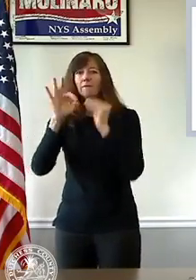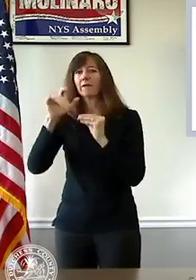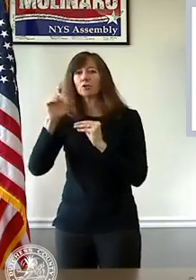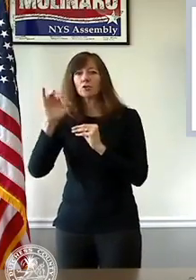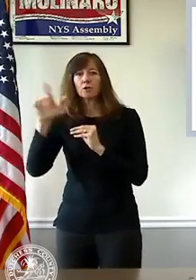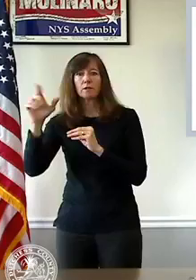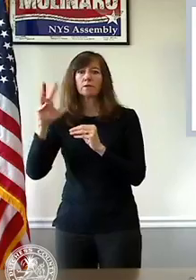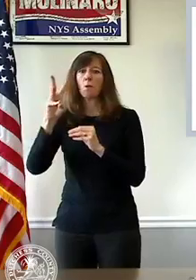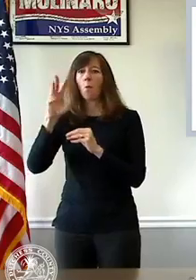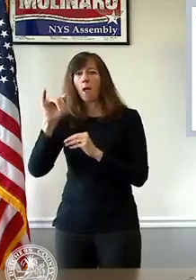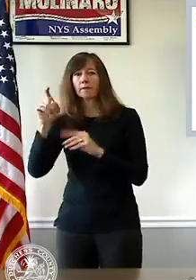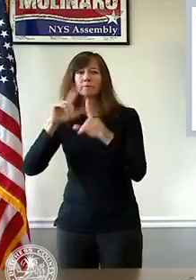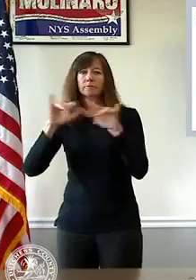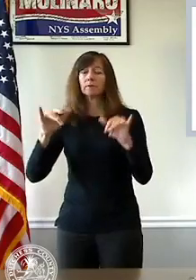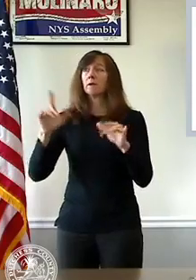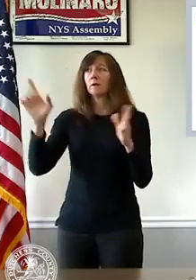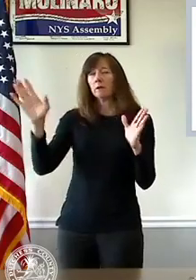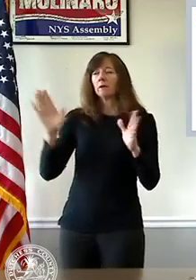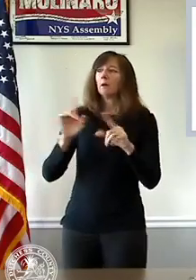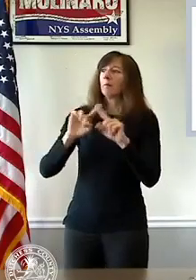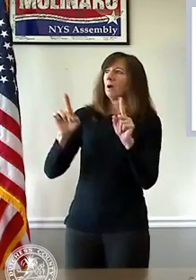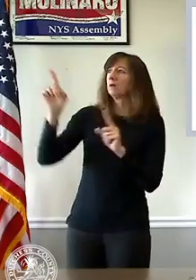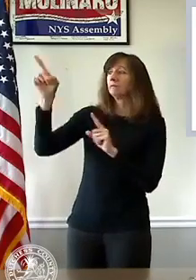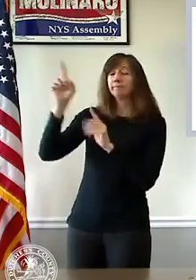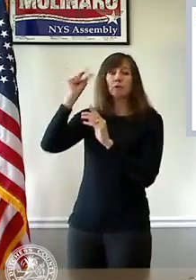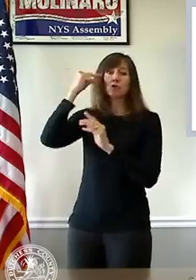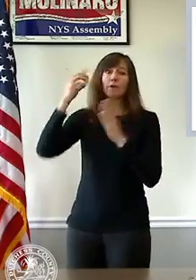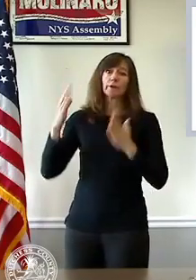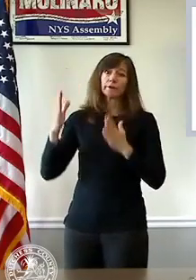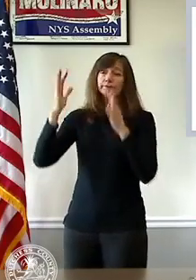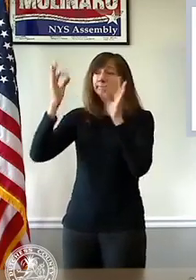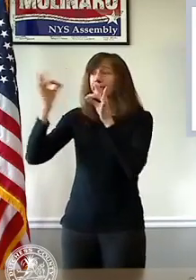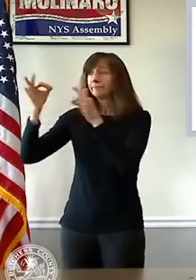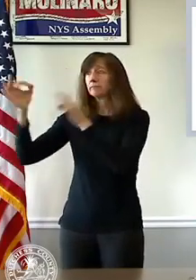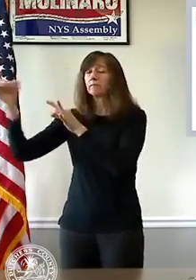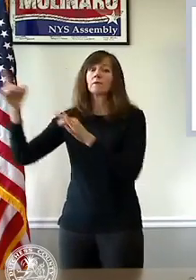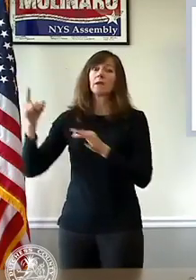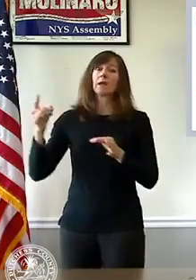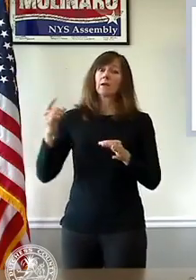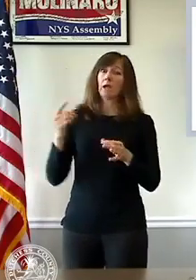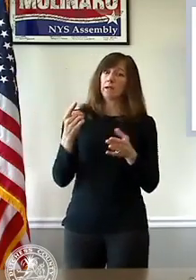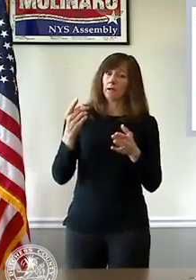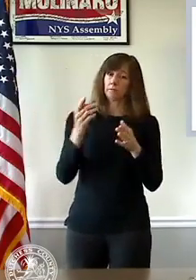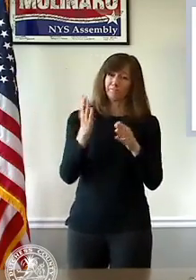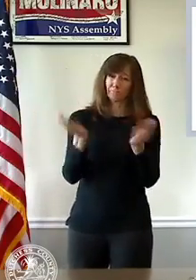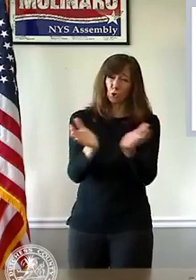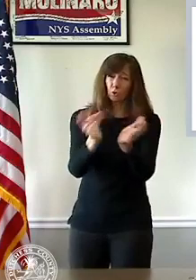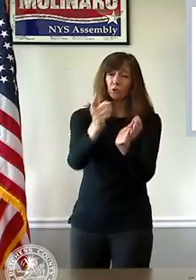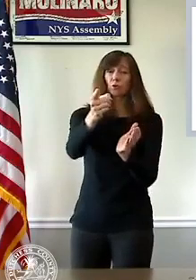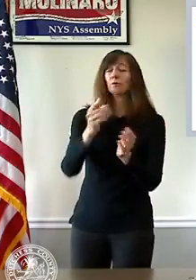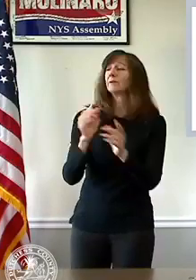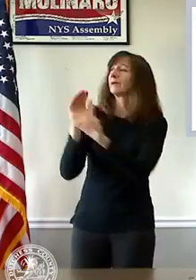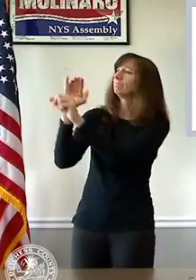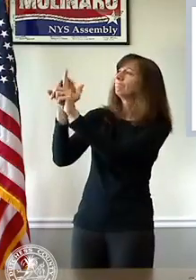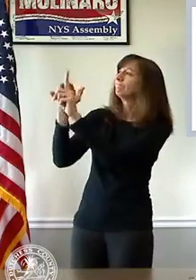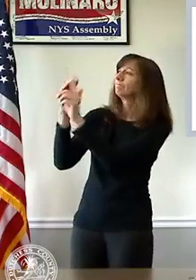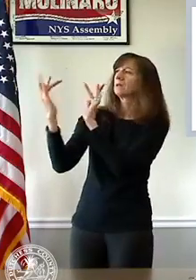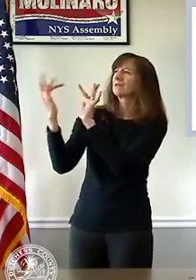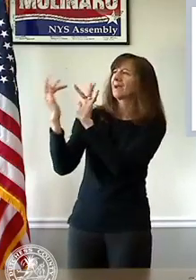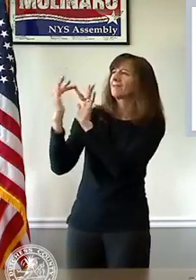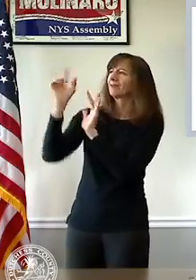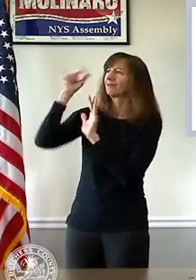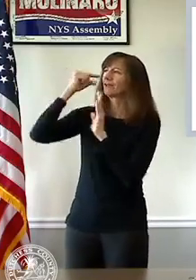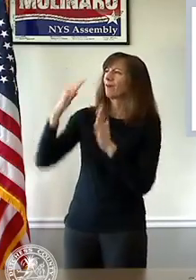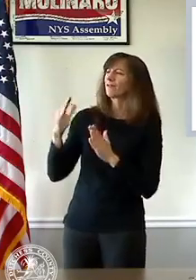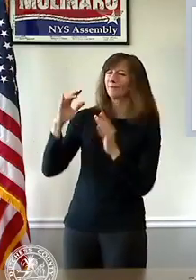to say that, so I encourage you to use our means to reach out to the governor's office reach out to your state legislators. That is silly, and